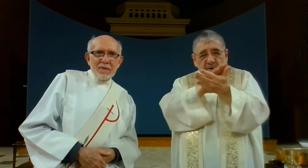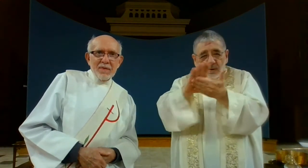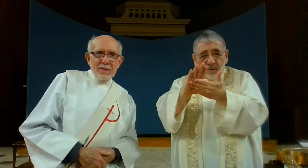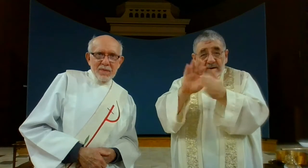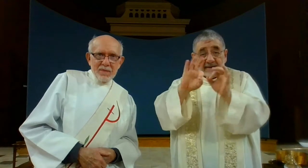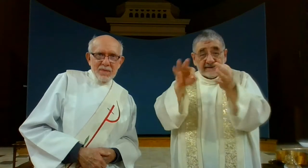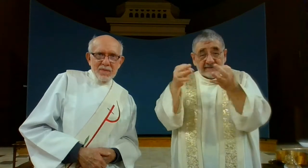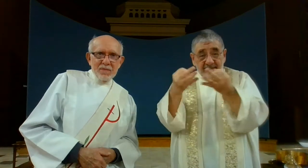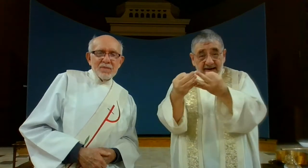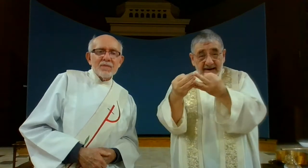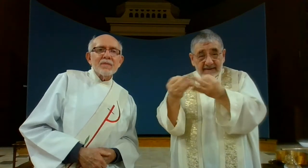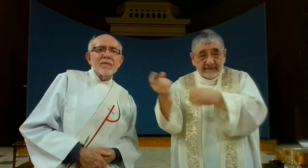Holy Family Day.